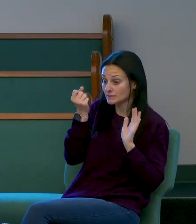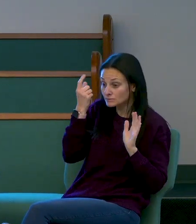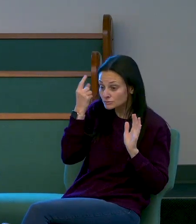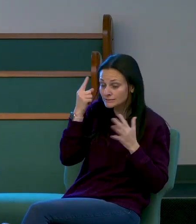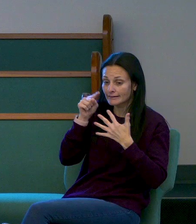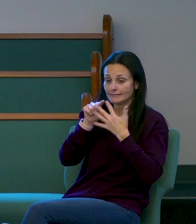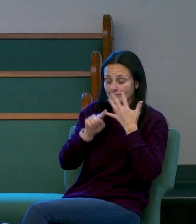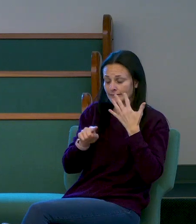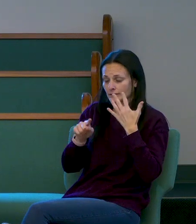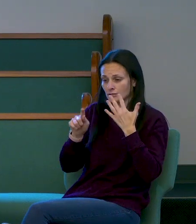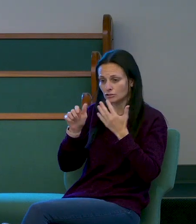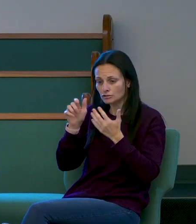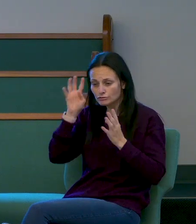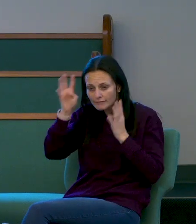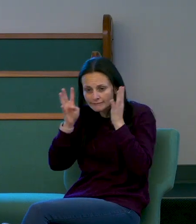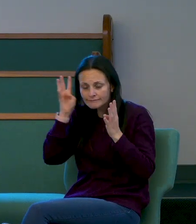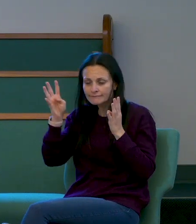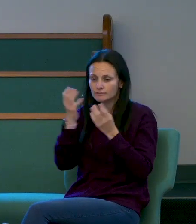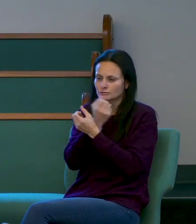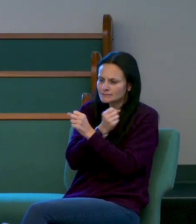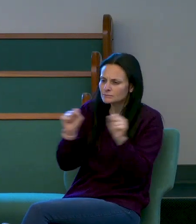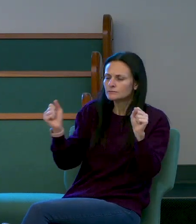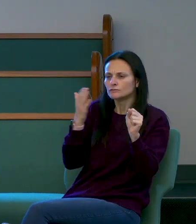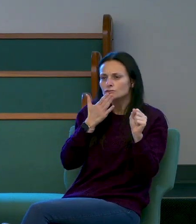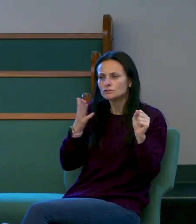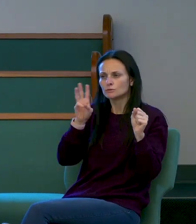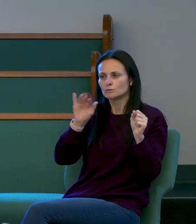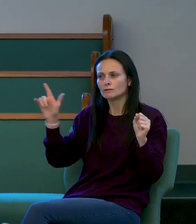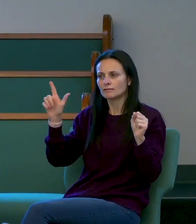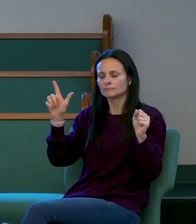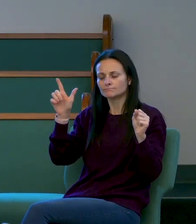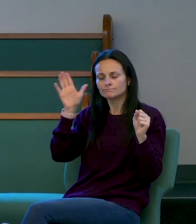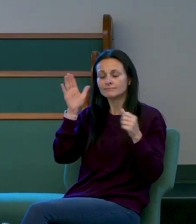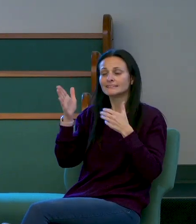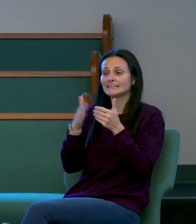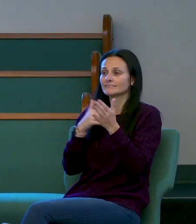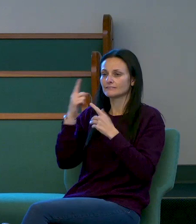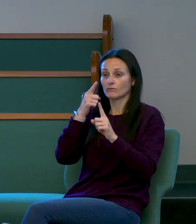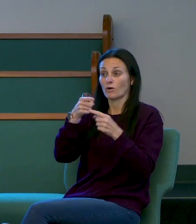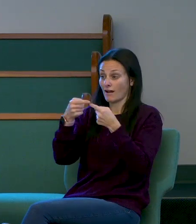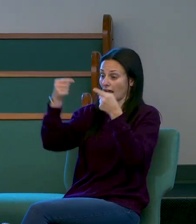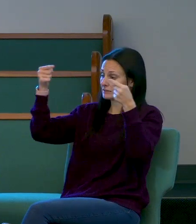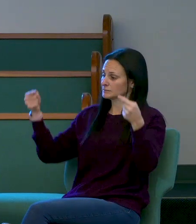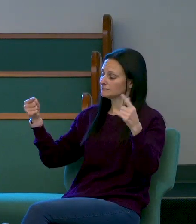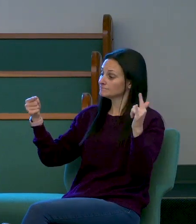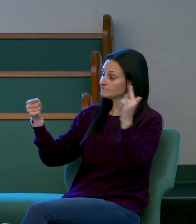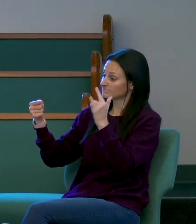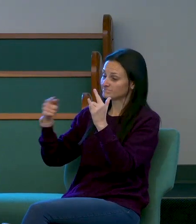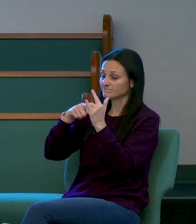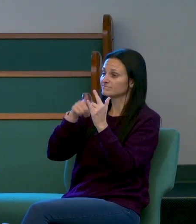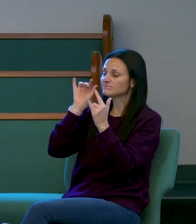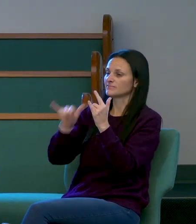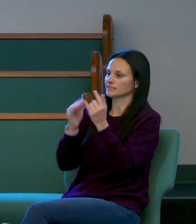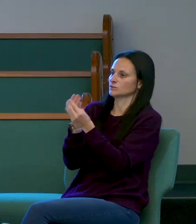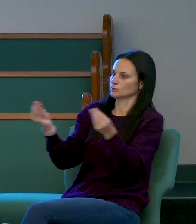understanding, creative, redemptive goodwill, even for one's enemies, is the